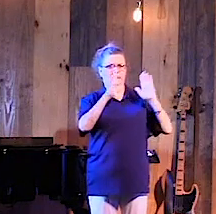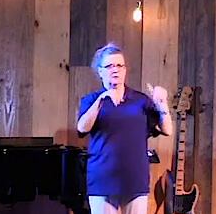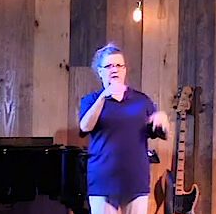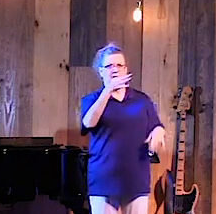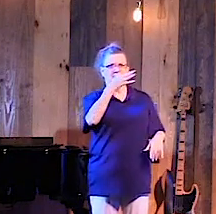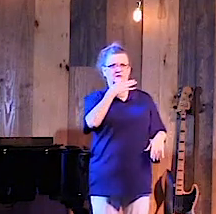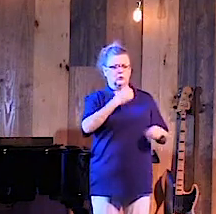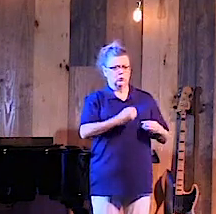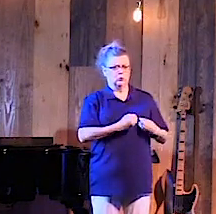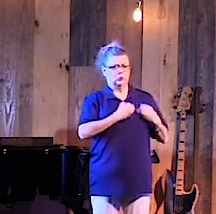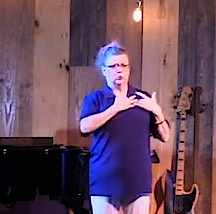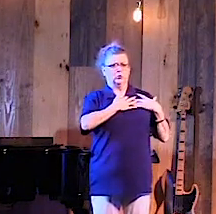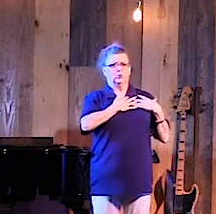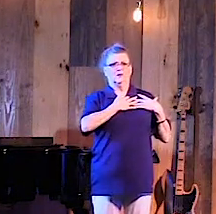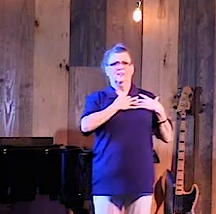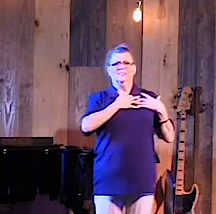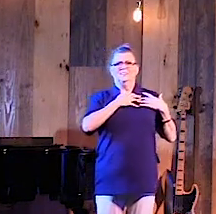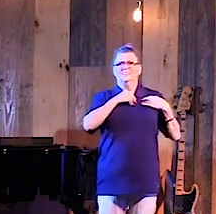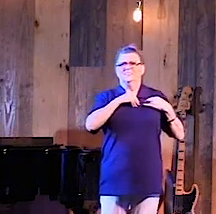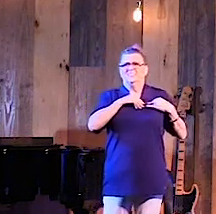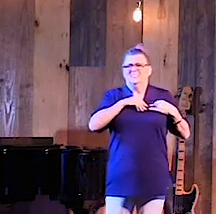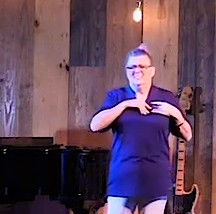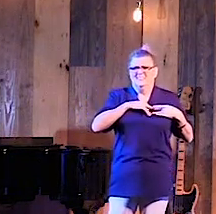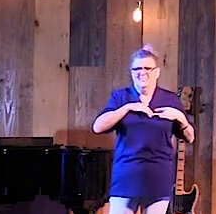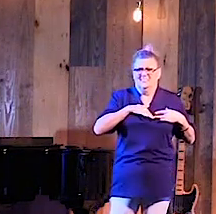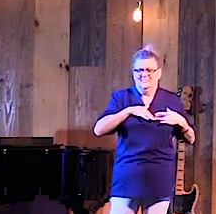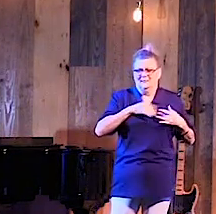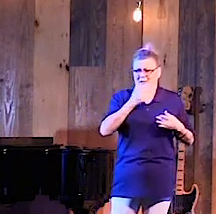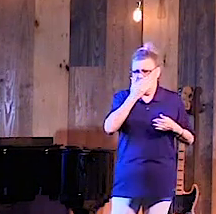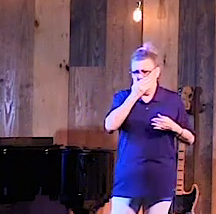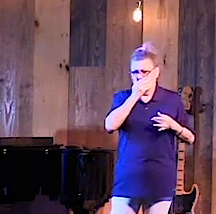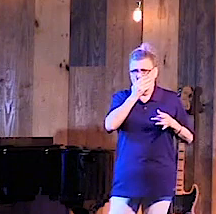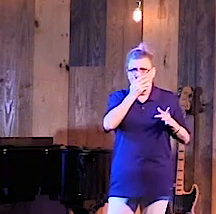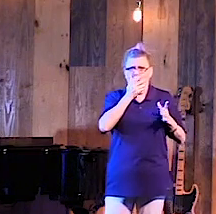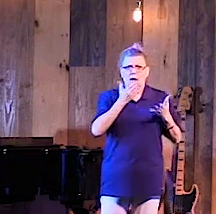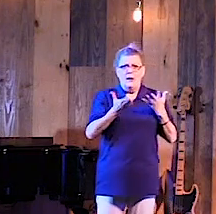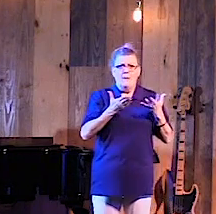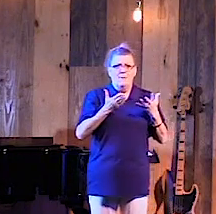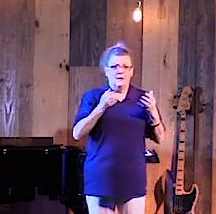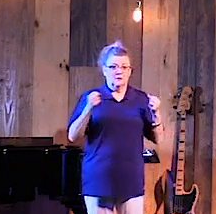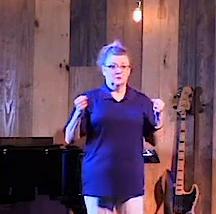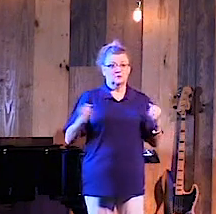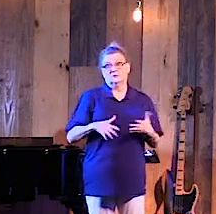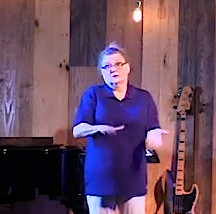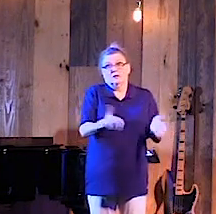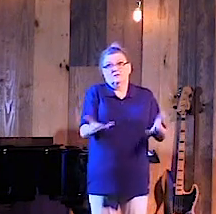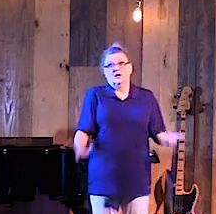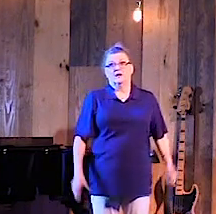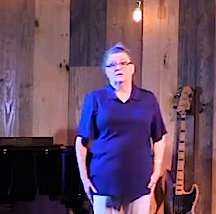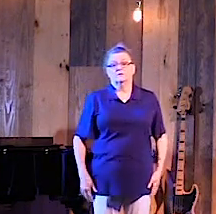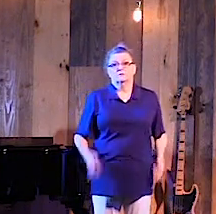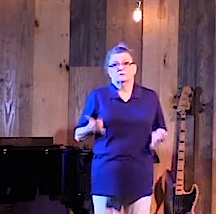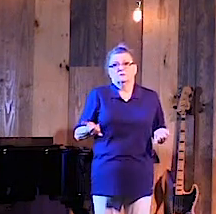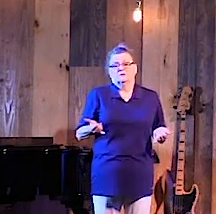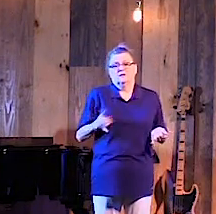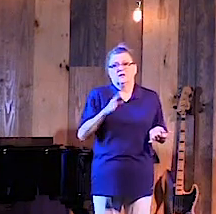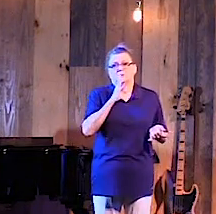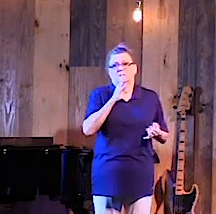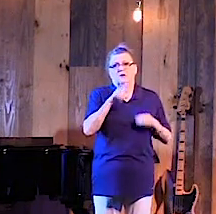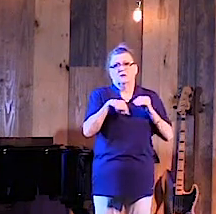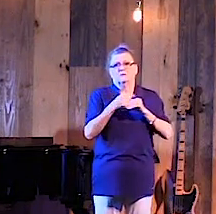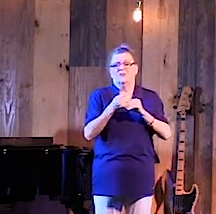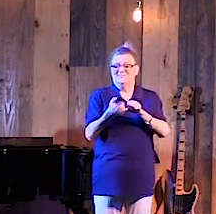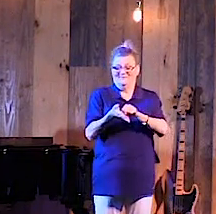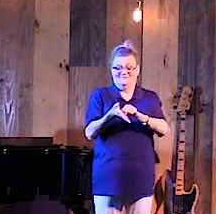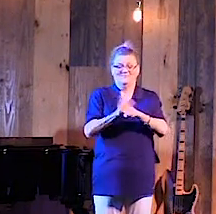heart with all kinds of emotions and feelings. I mean, it could be the scare of death. I mean, right now we're dealing with this